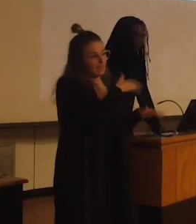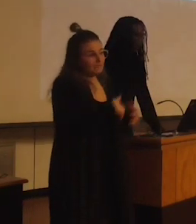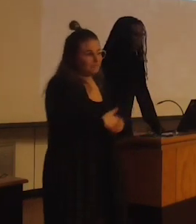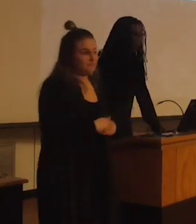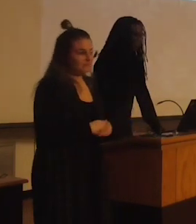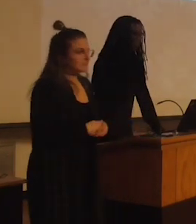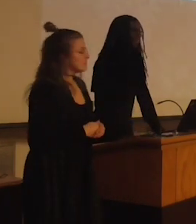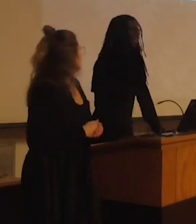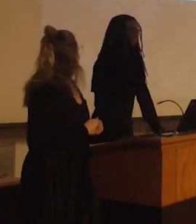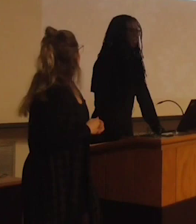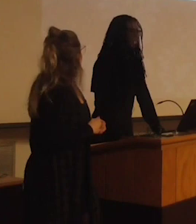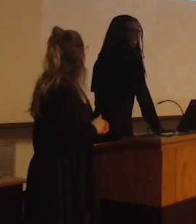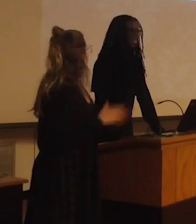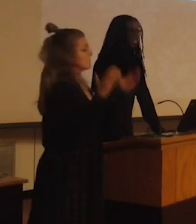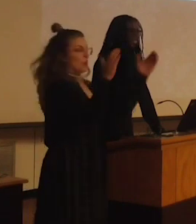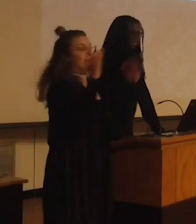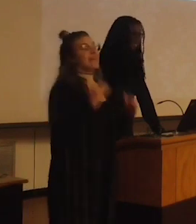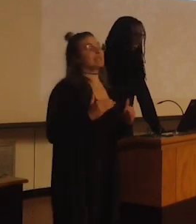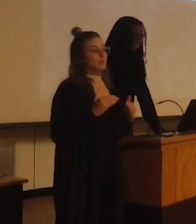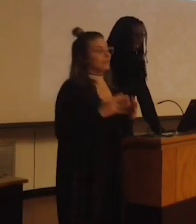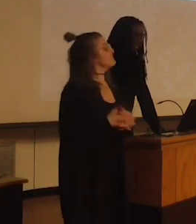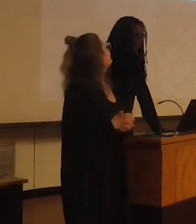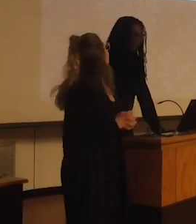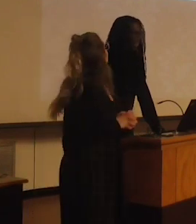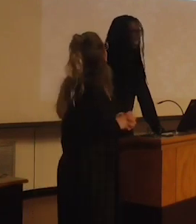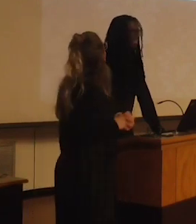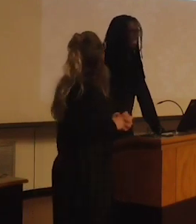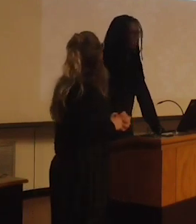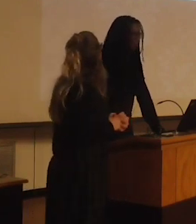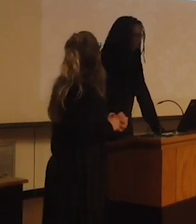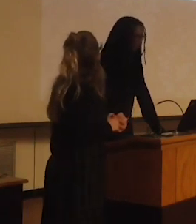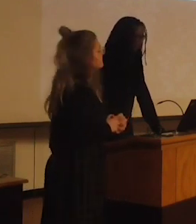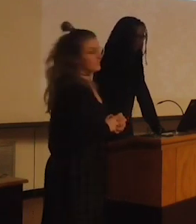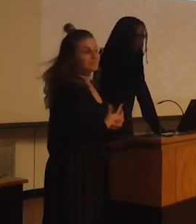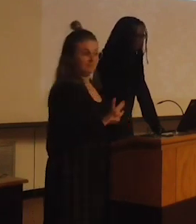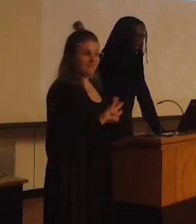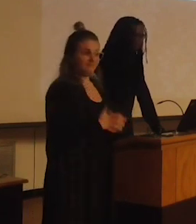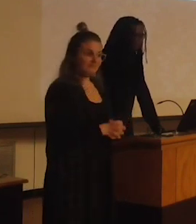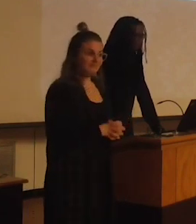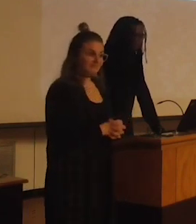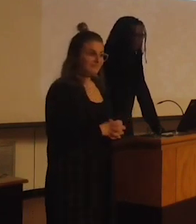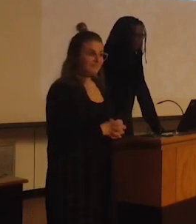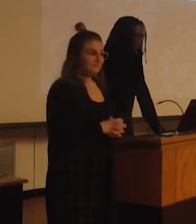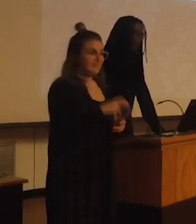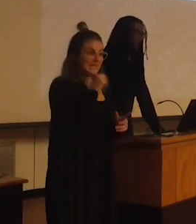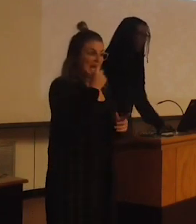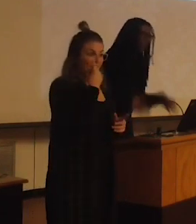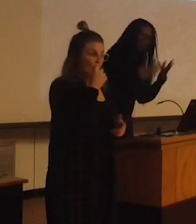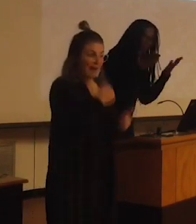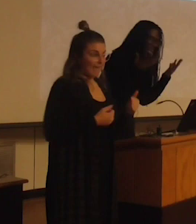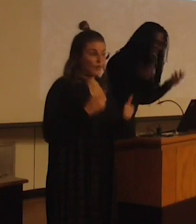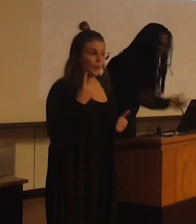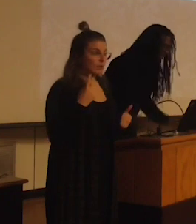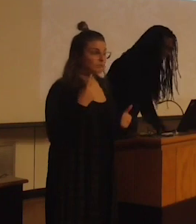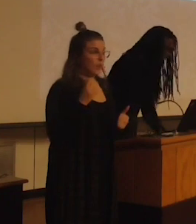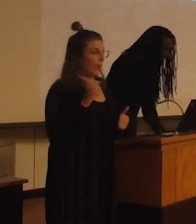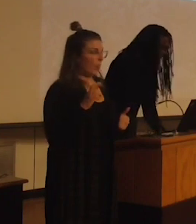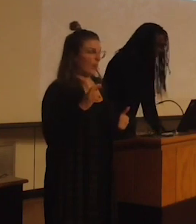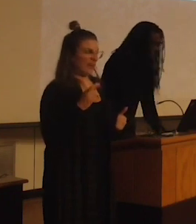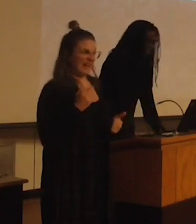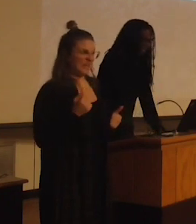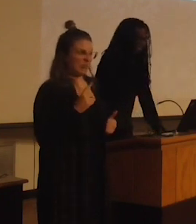So, the next one, stop buying soap. This may not be for everyone or